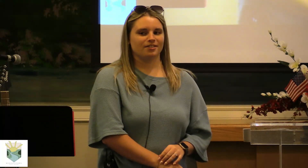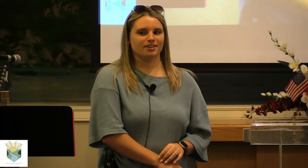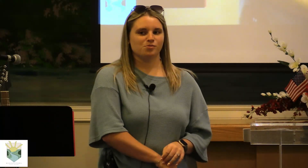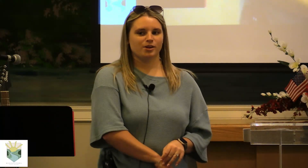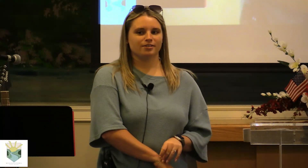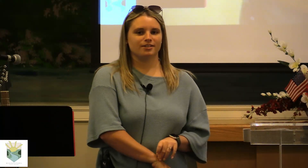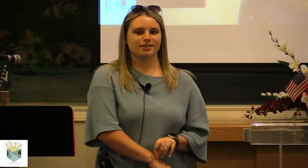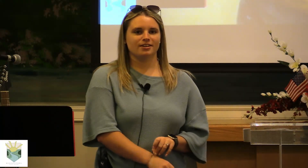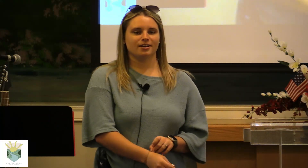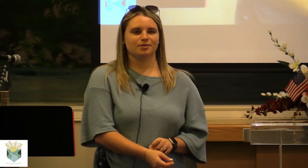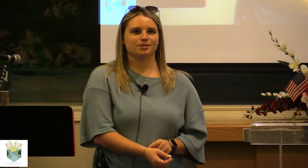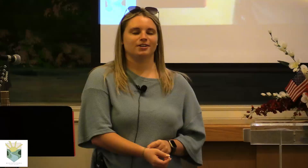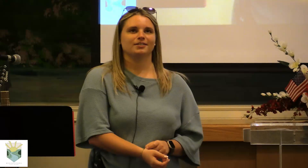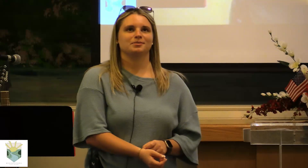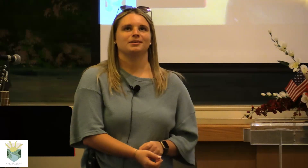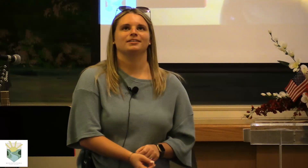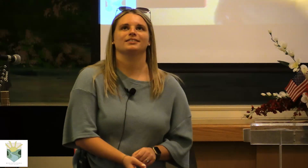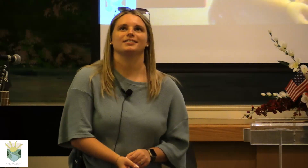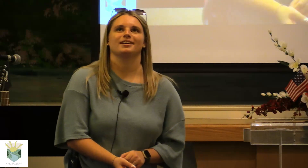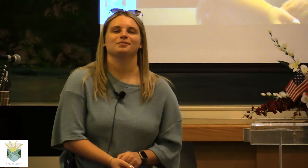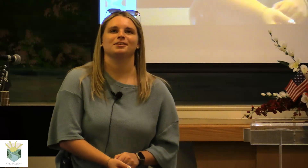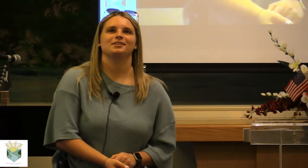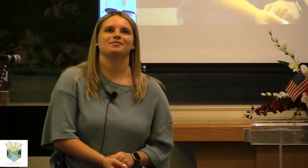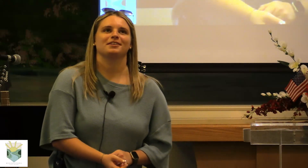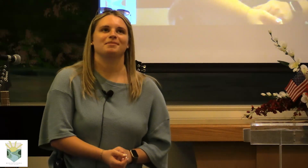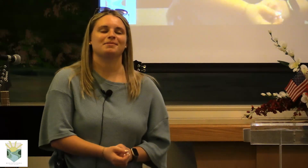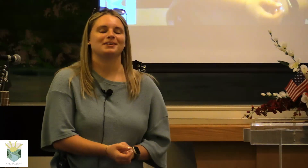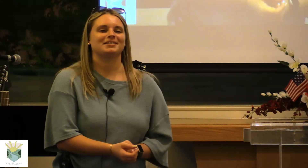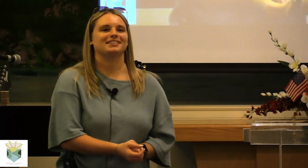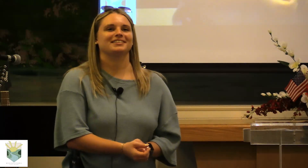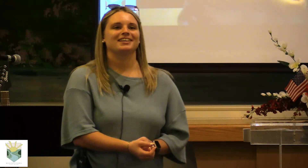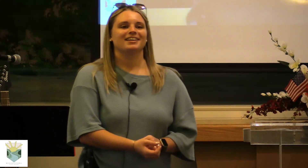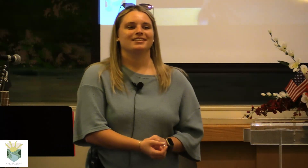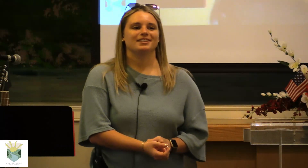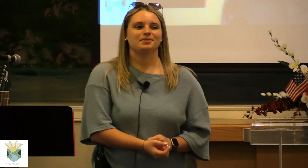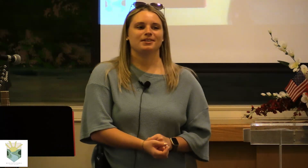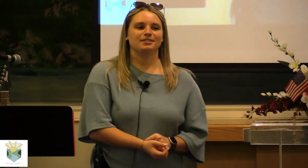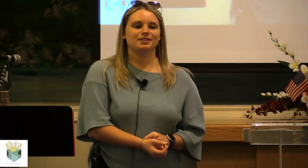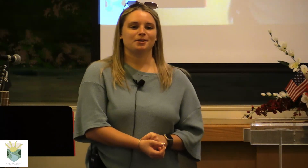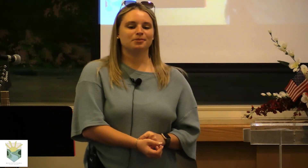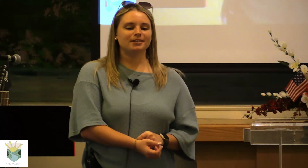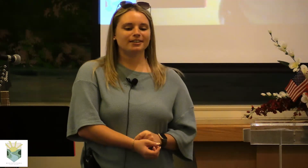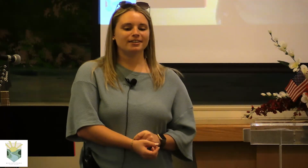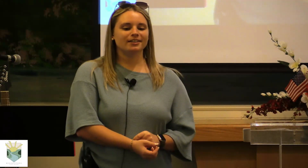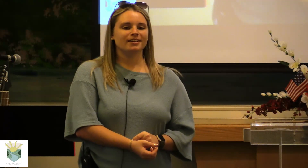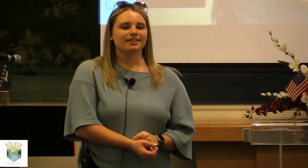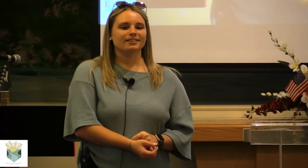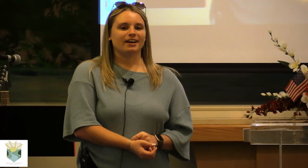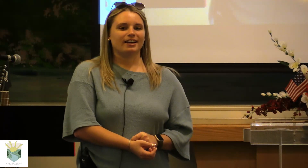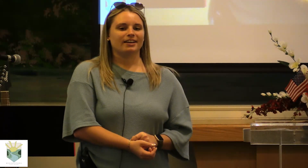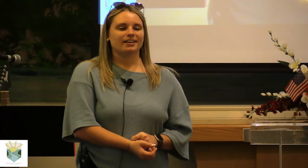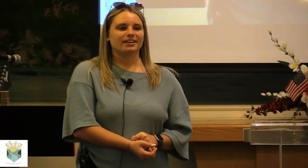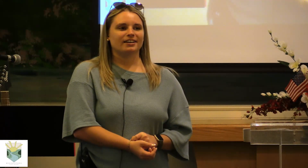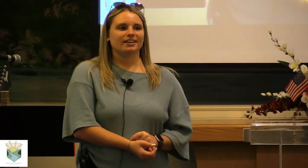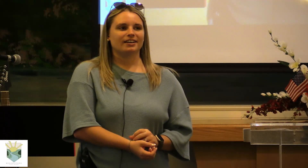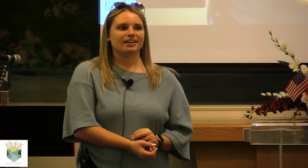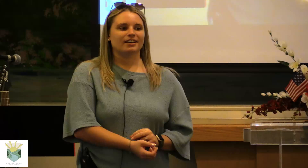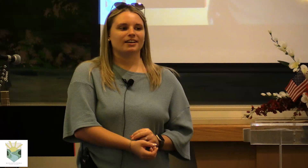And the weird thing, I'm going to try to explain this. I don't really know if I can make it make sense. So interpreting, like,